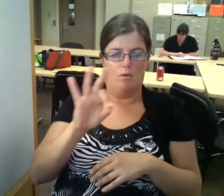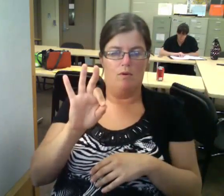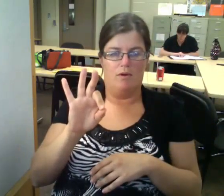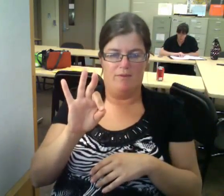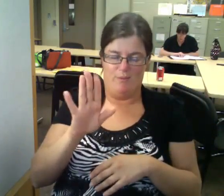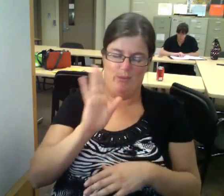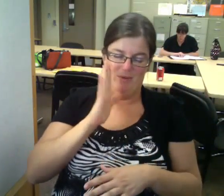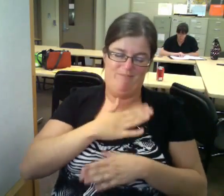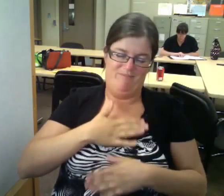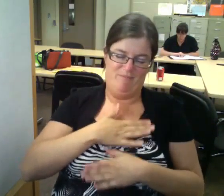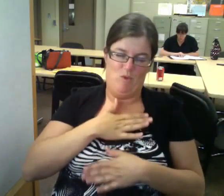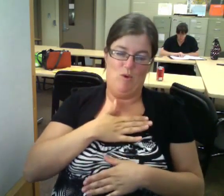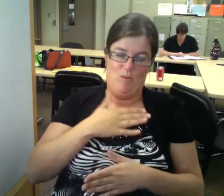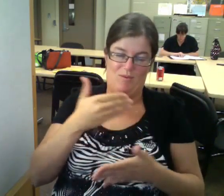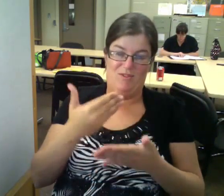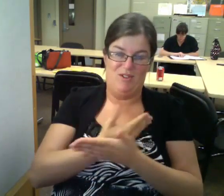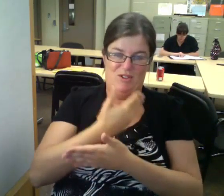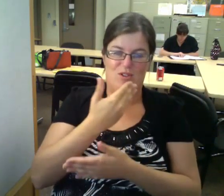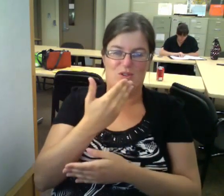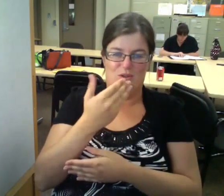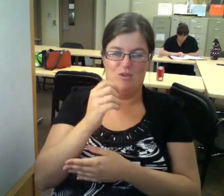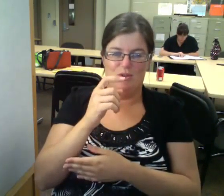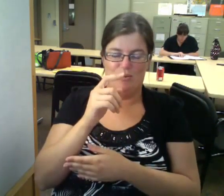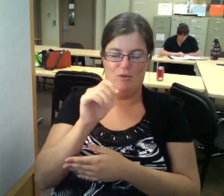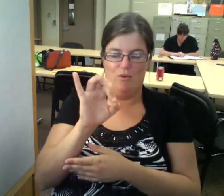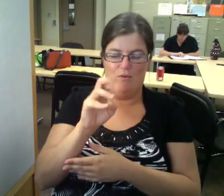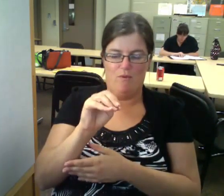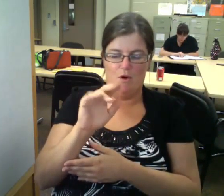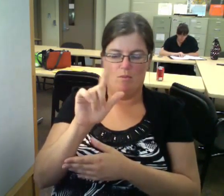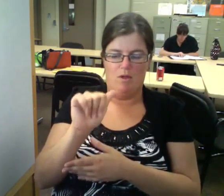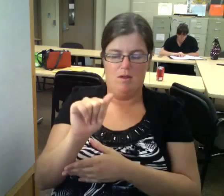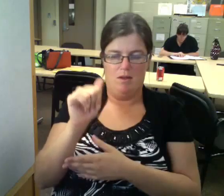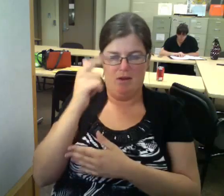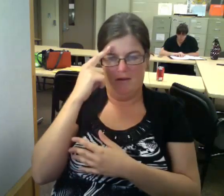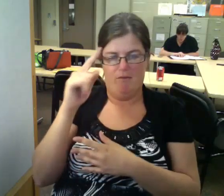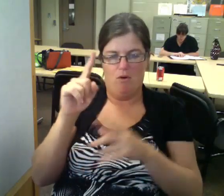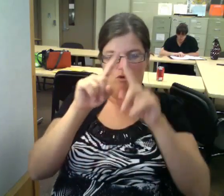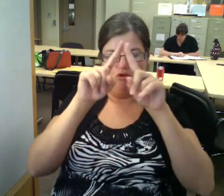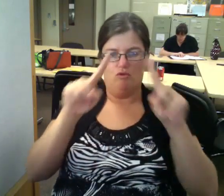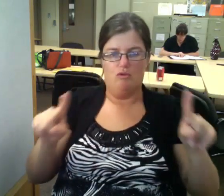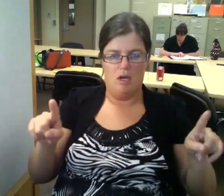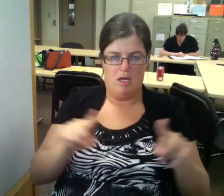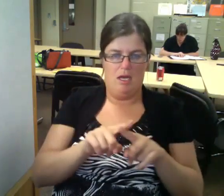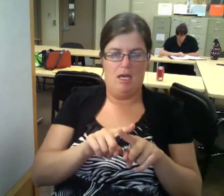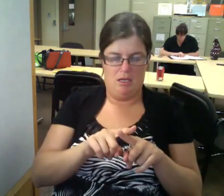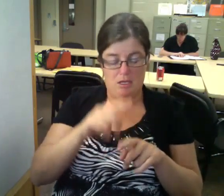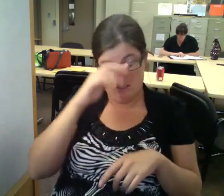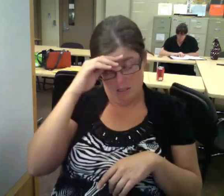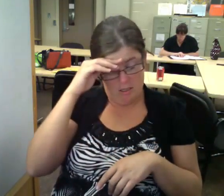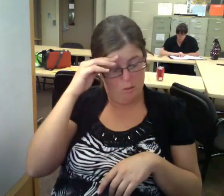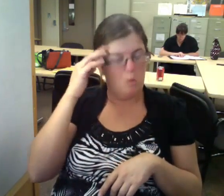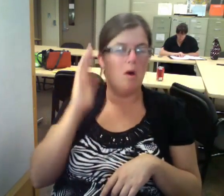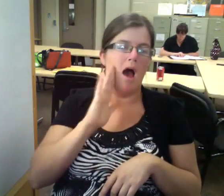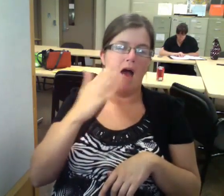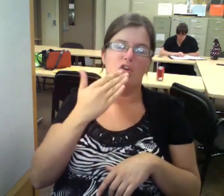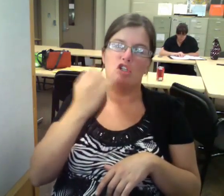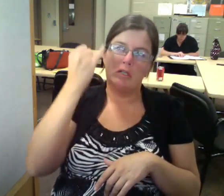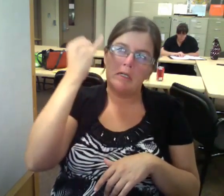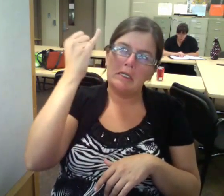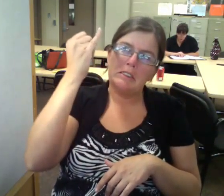use our new triangle formula. Then we'll have a pretty good idea of how much Mr. Jones will have to pay for